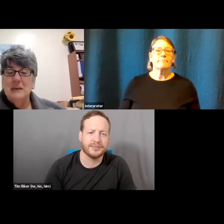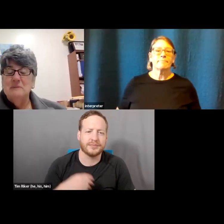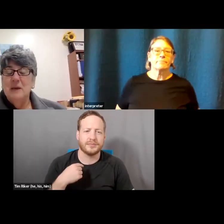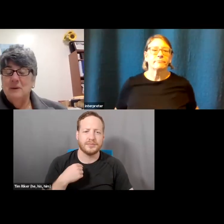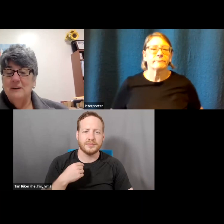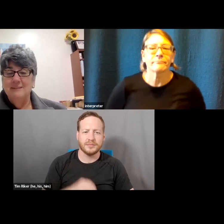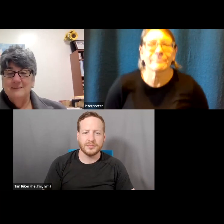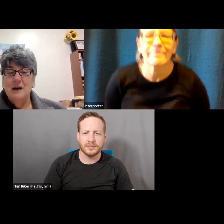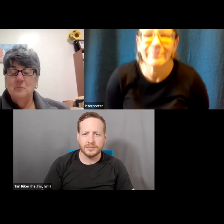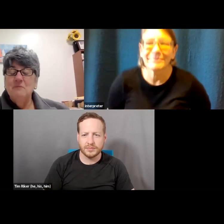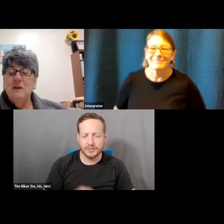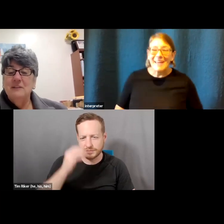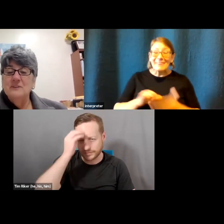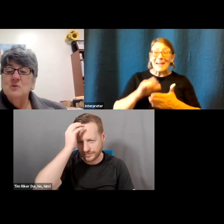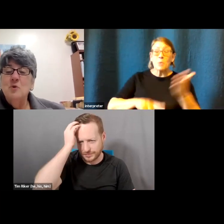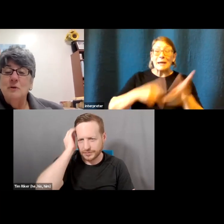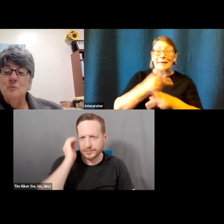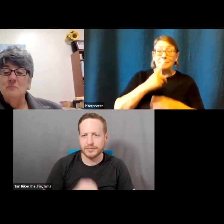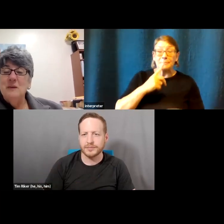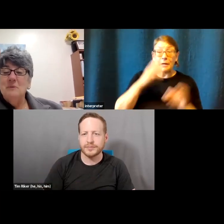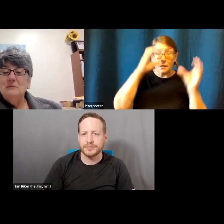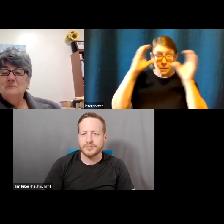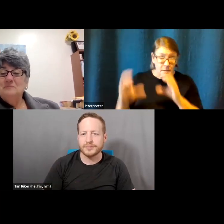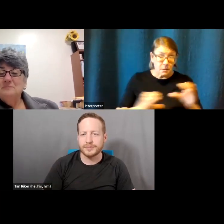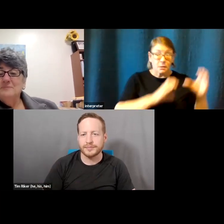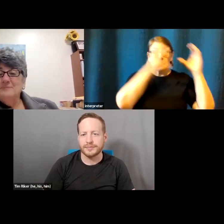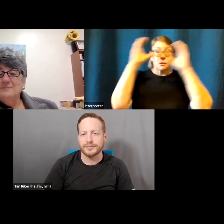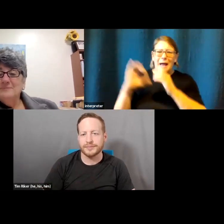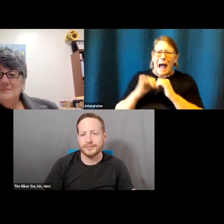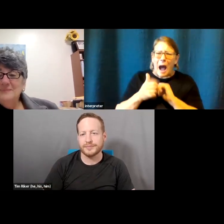That's what keeps me up at night, is how do we find this core group of people?